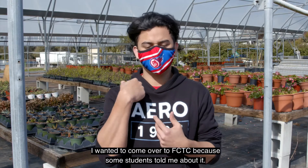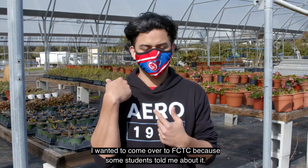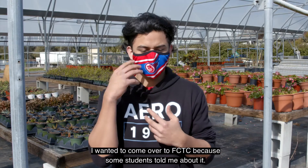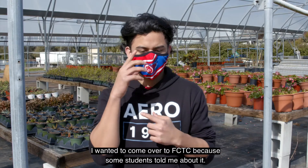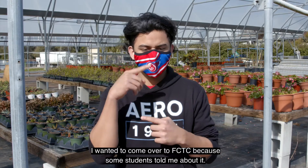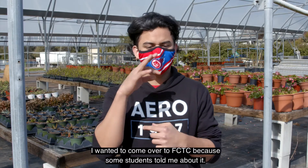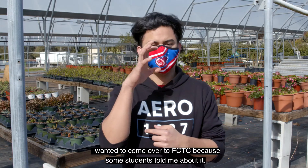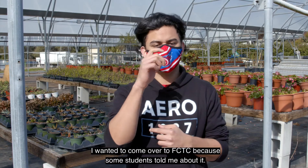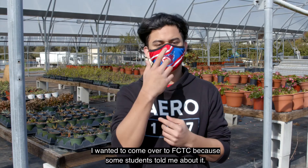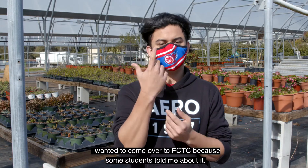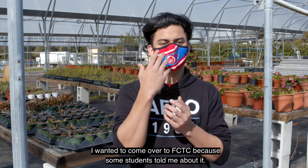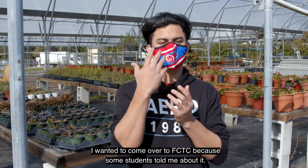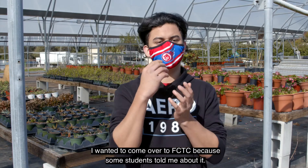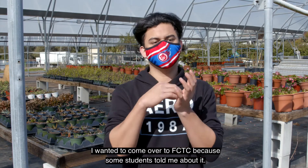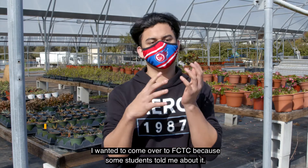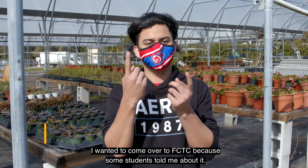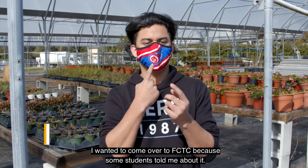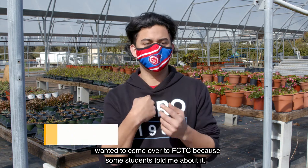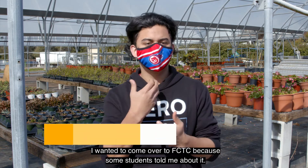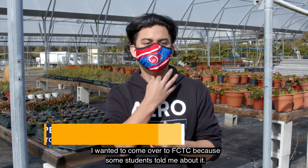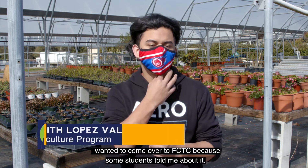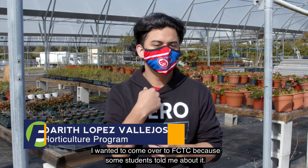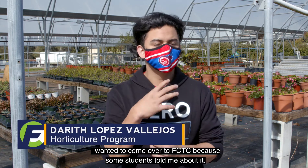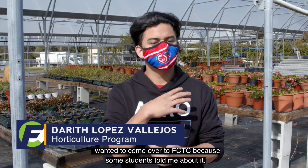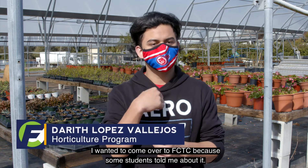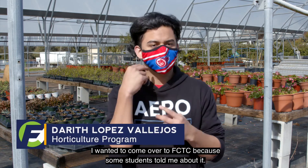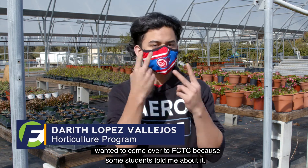I wanted to come over to FCTC because some students told me about it.